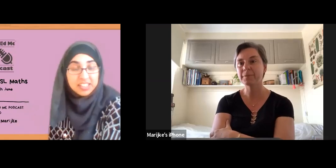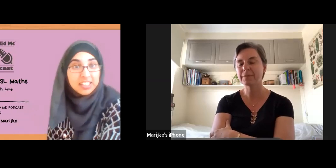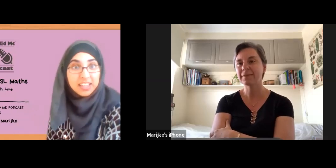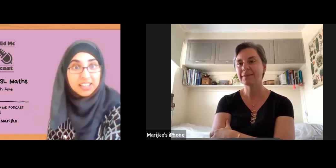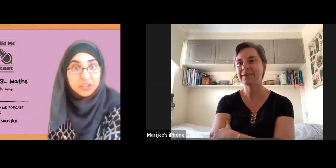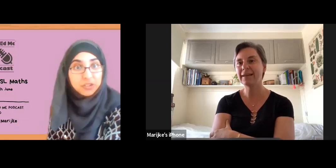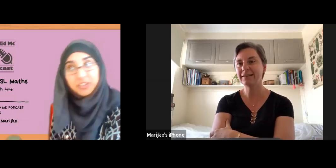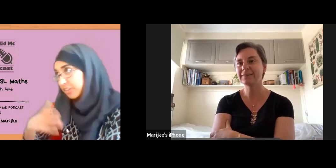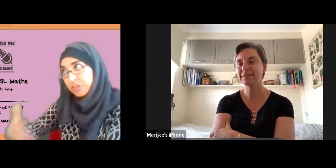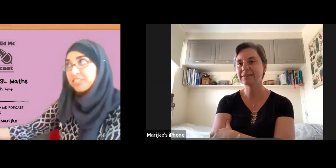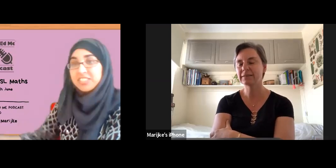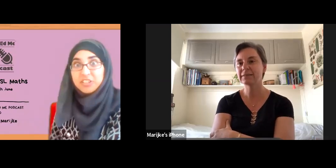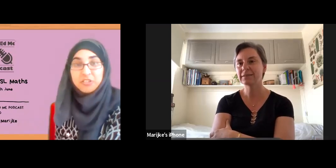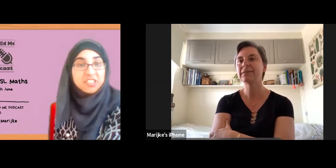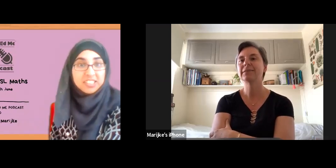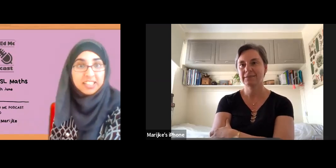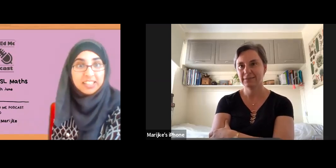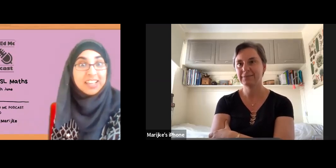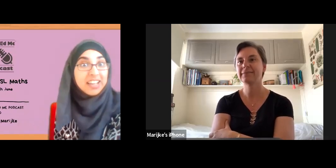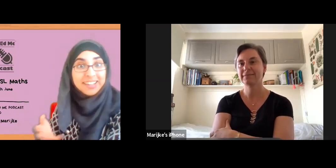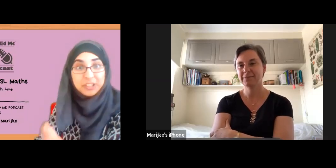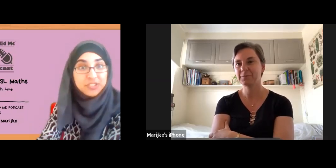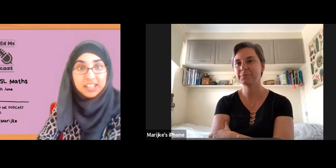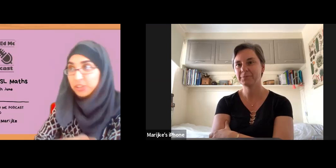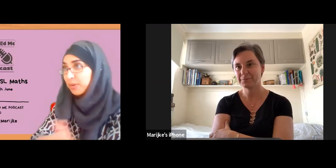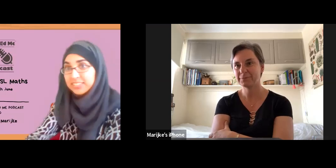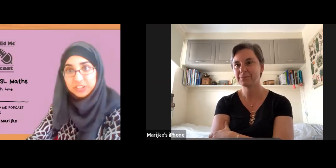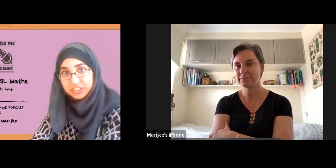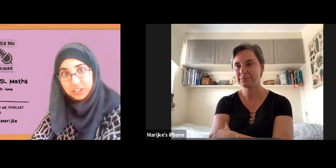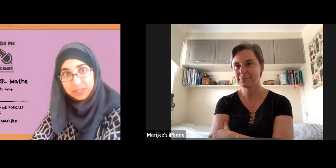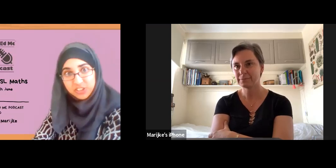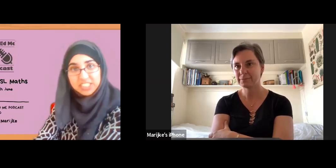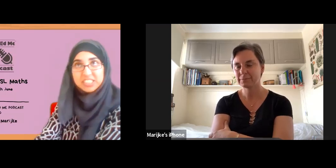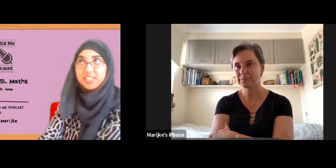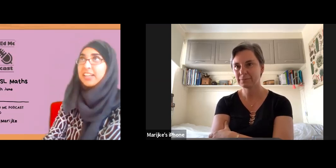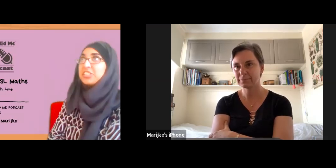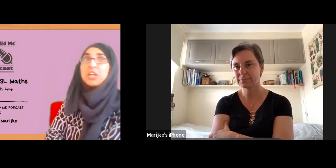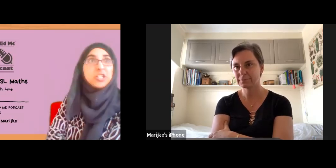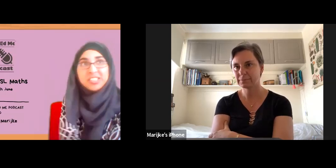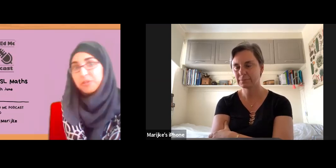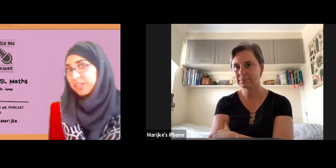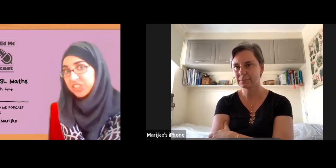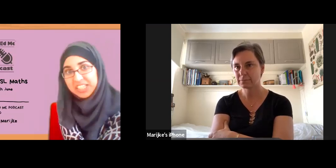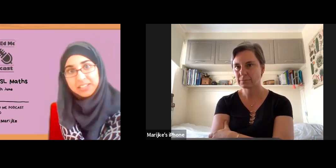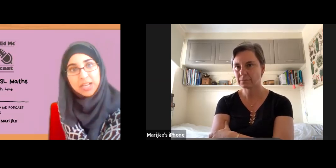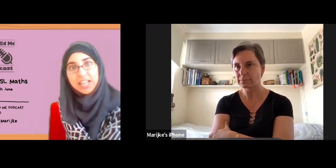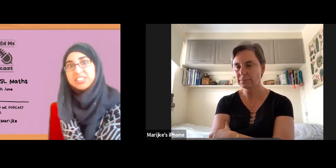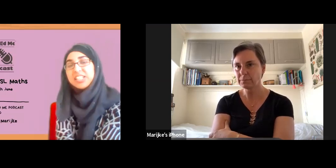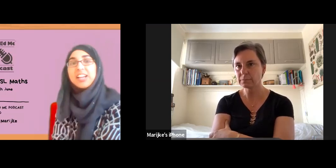learning thing, and you're constantly learning. And like you've said, you went and you did your PGC in science, you did your PGC in maths,